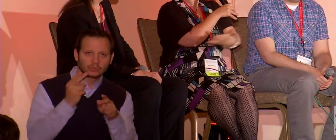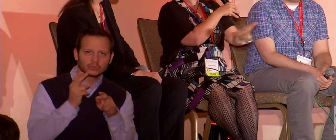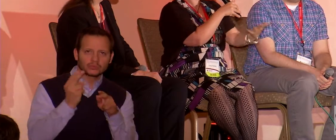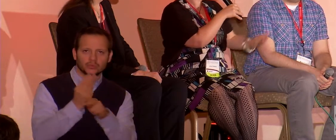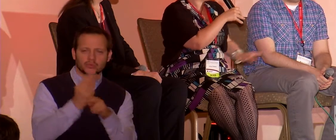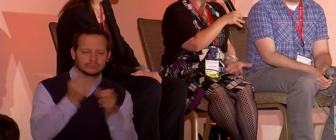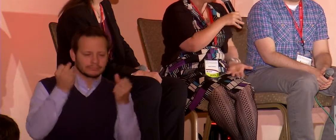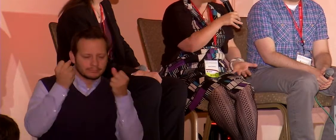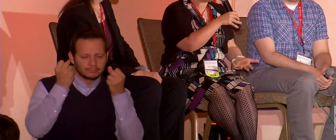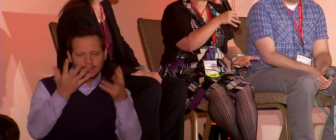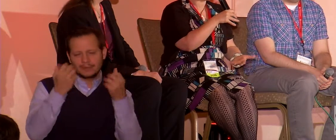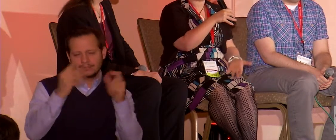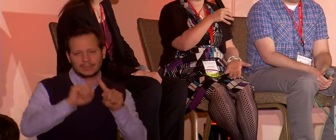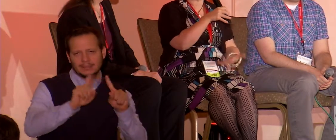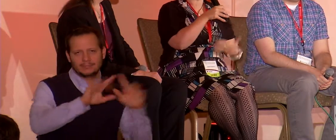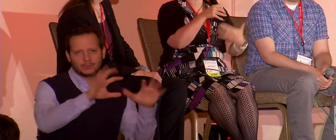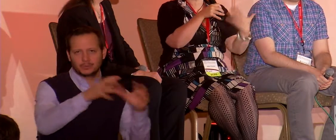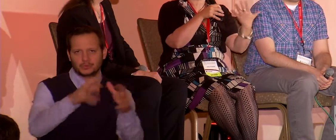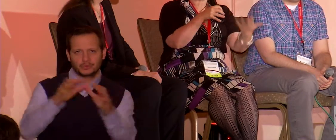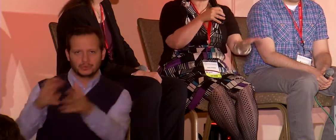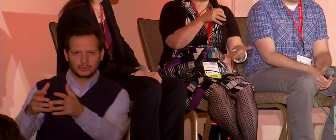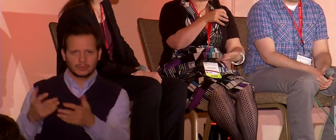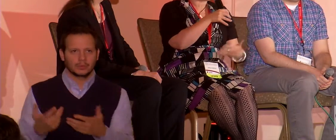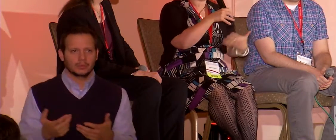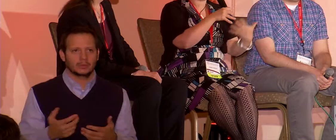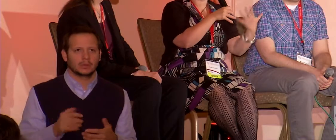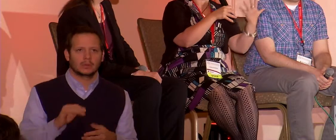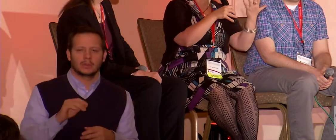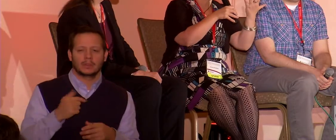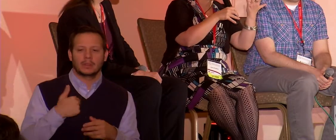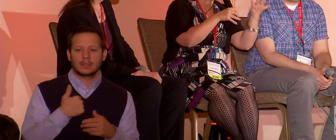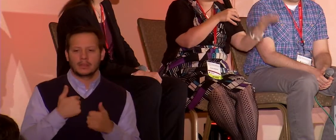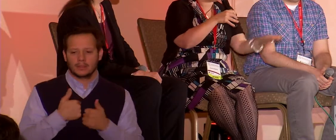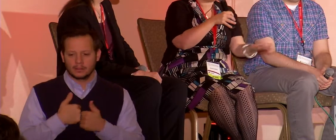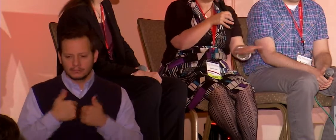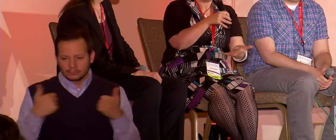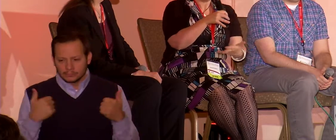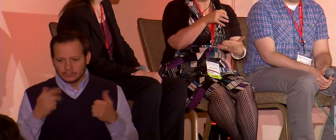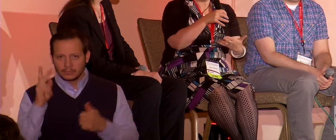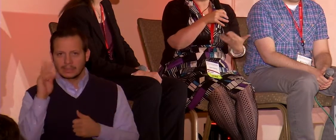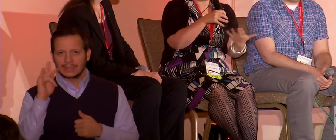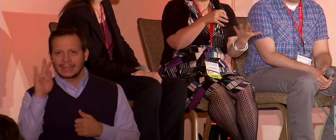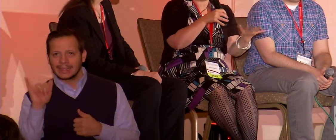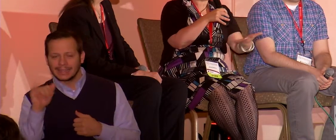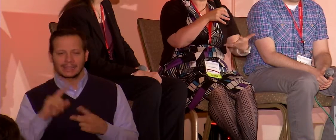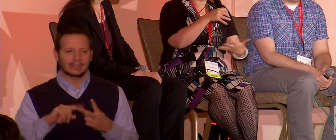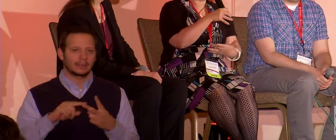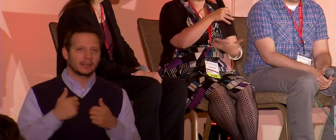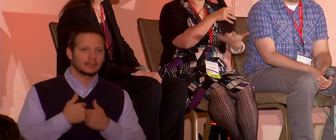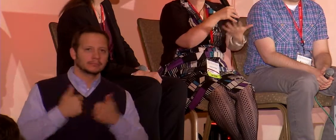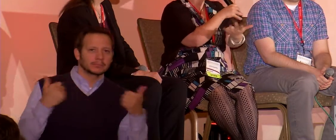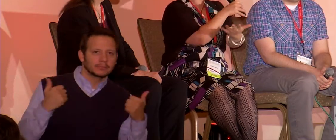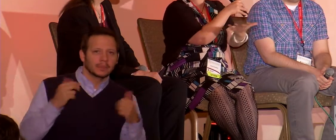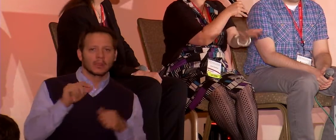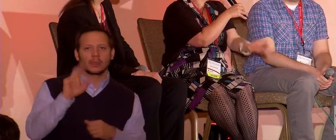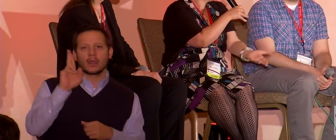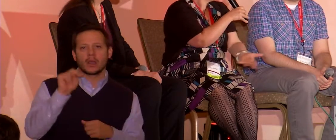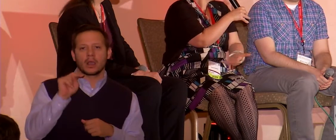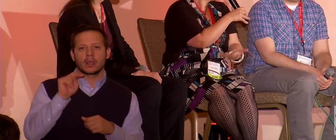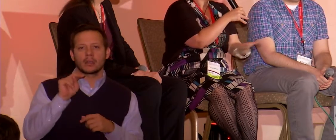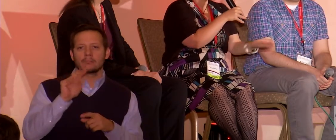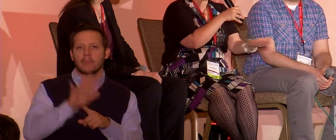by lots of communities. You know, people talk about coming out as polyamorous, talk about coming out kinky. People talk about coming out with unpopular